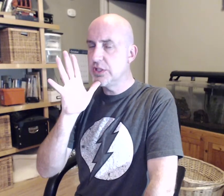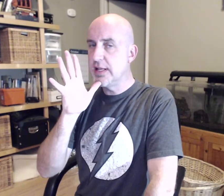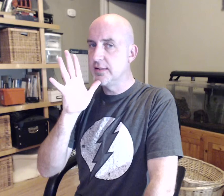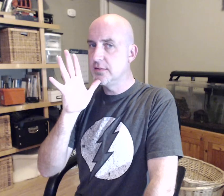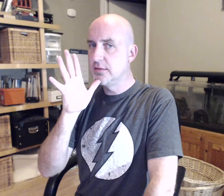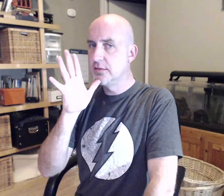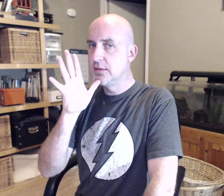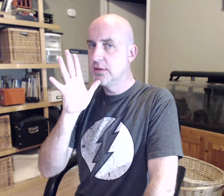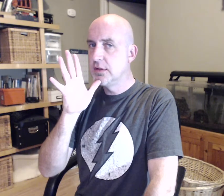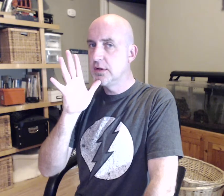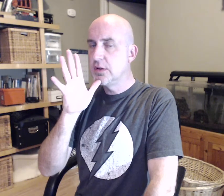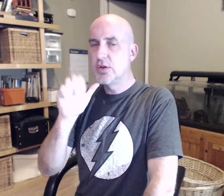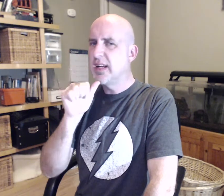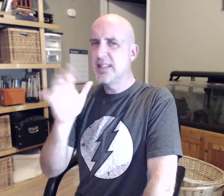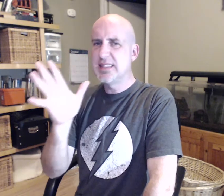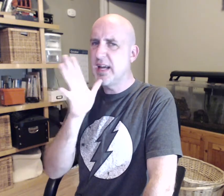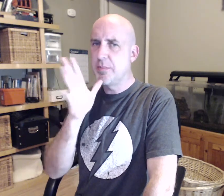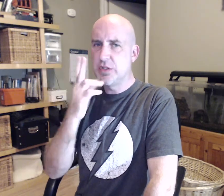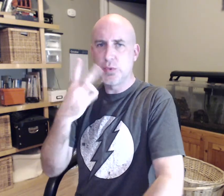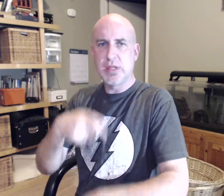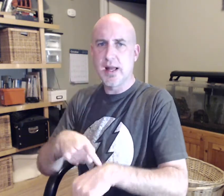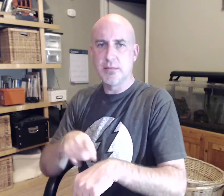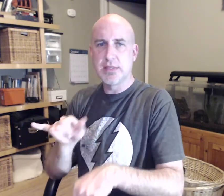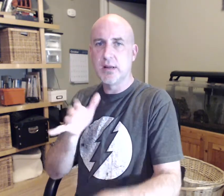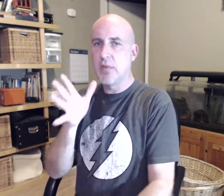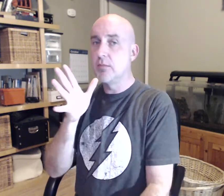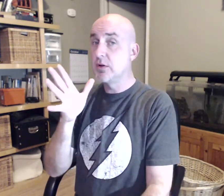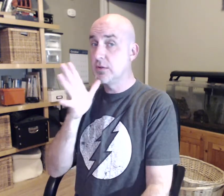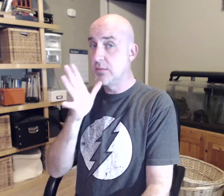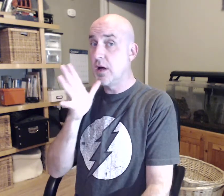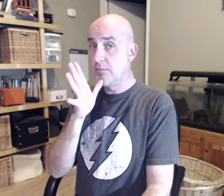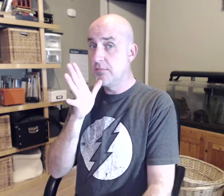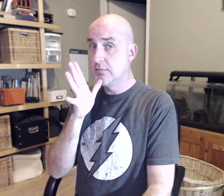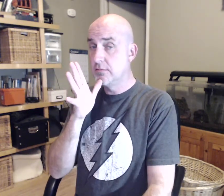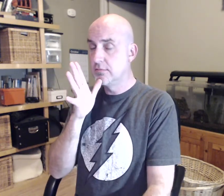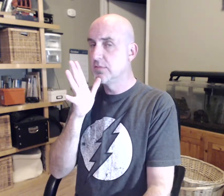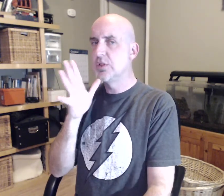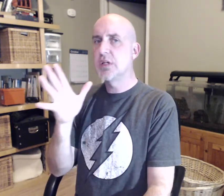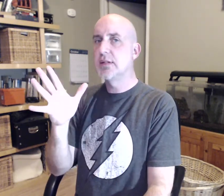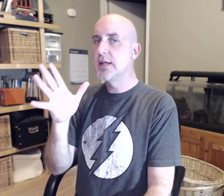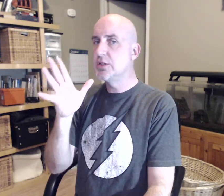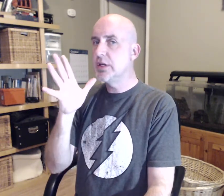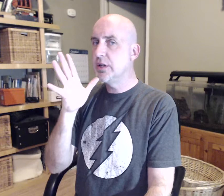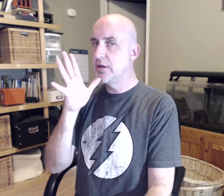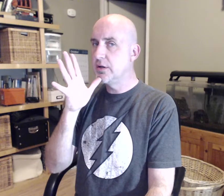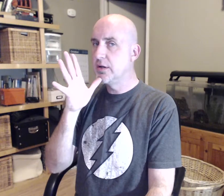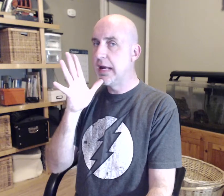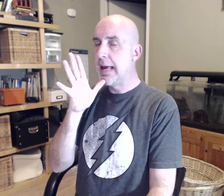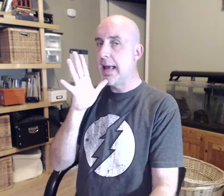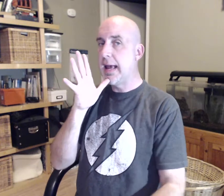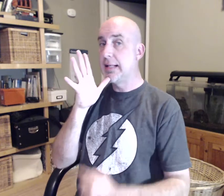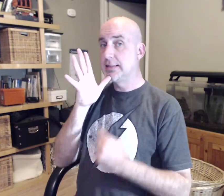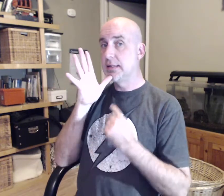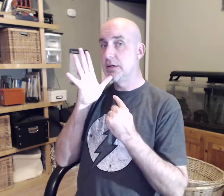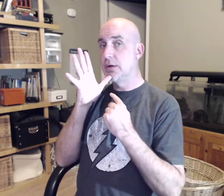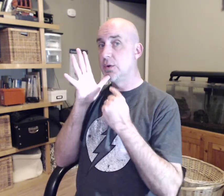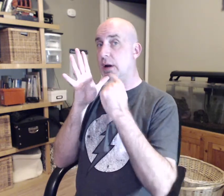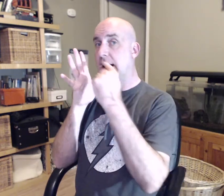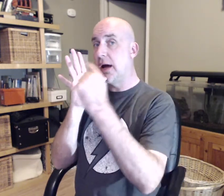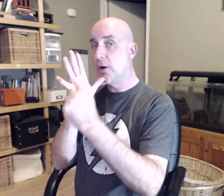chin. You're not going to tap it 2 times like mom goes, mom. You're just going to touch it here, and it's going to go